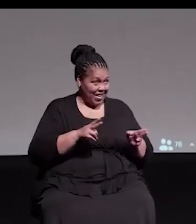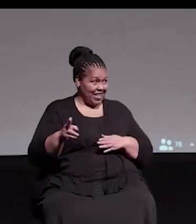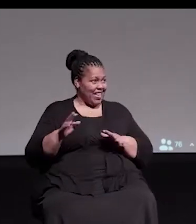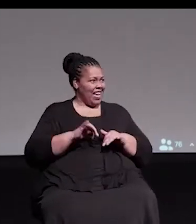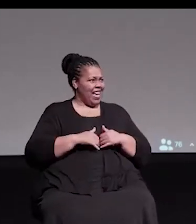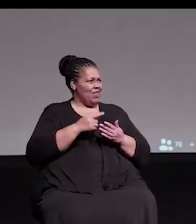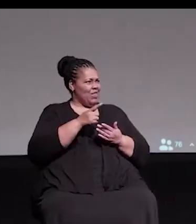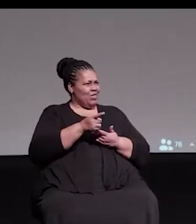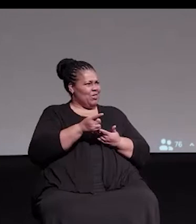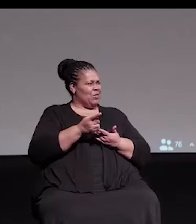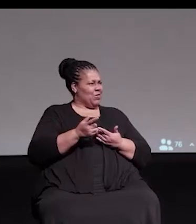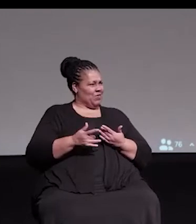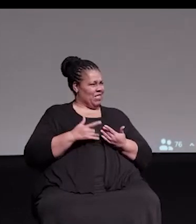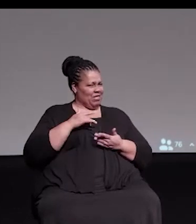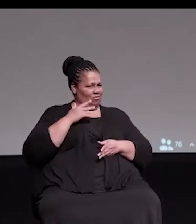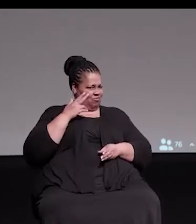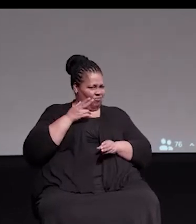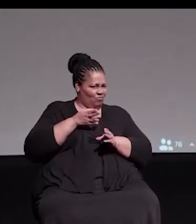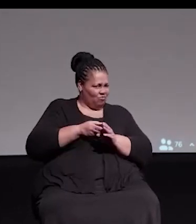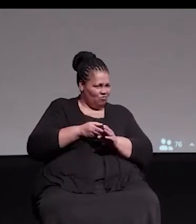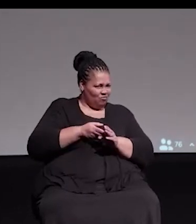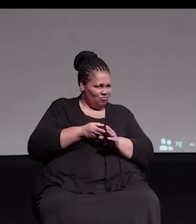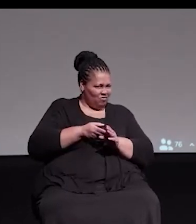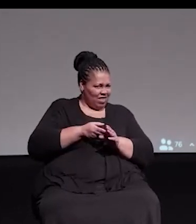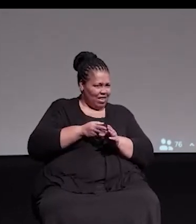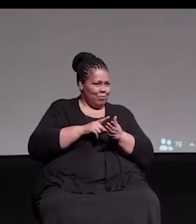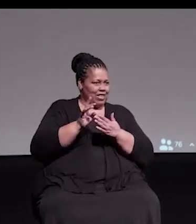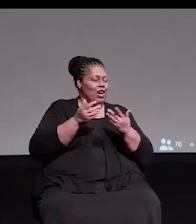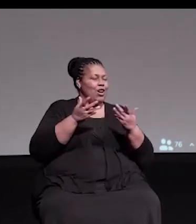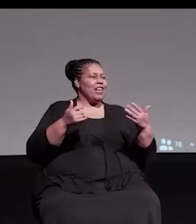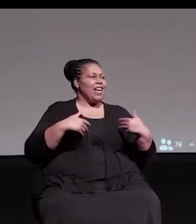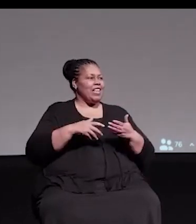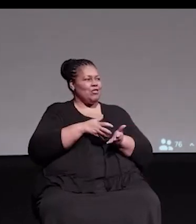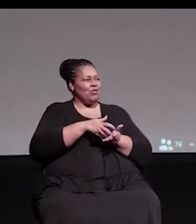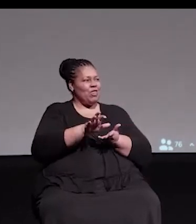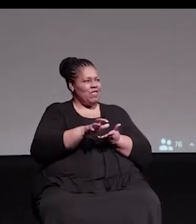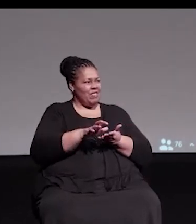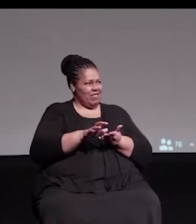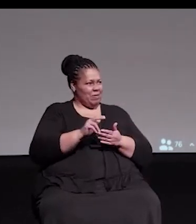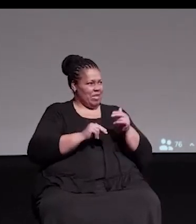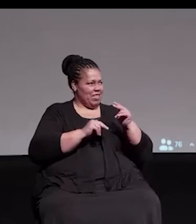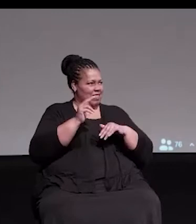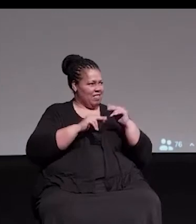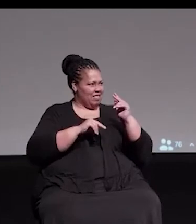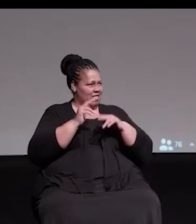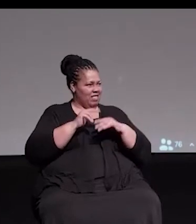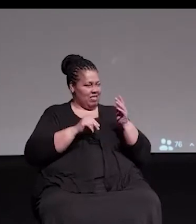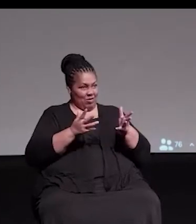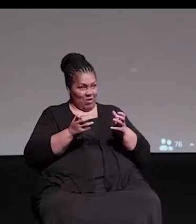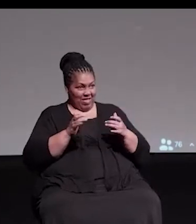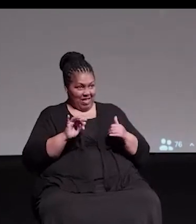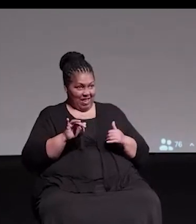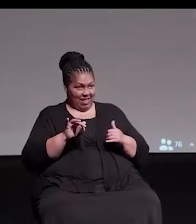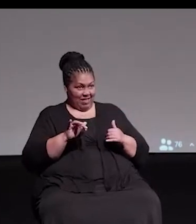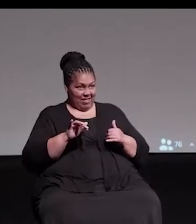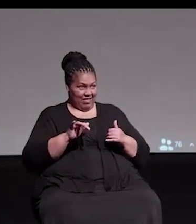come onto a project that has already a rough assembly? Do you do that? Do you want that? What are the pros and cons of that?